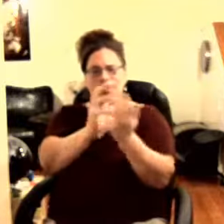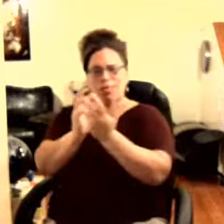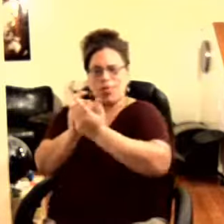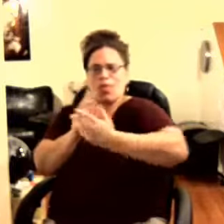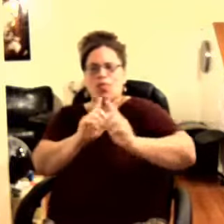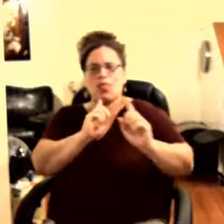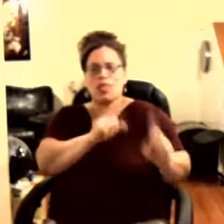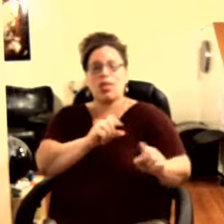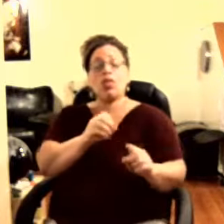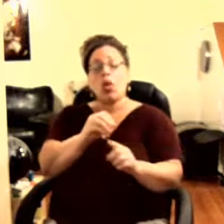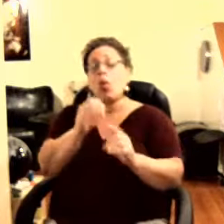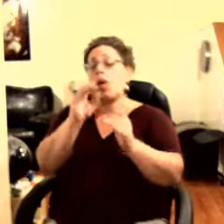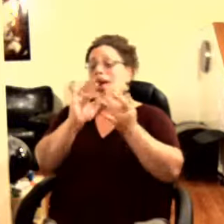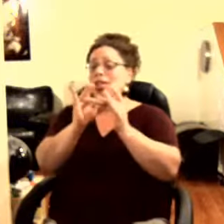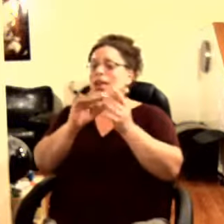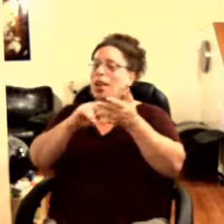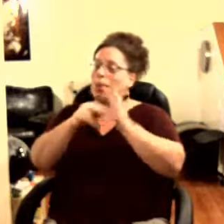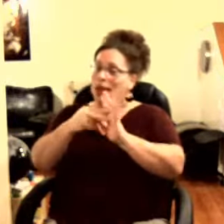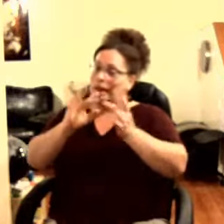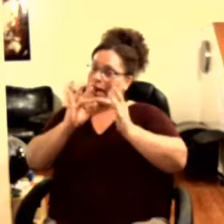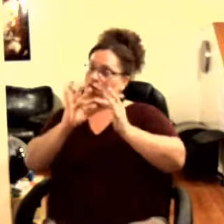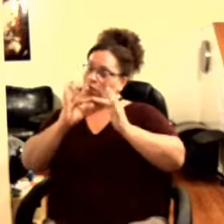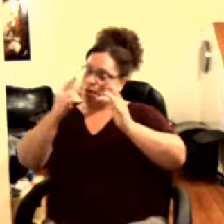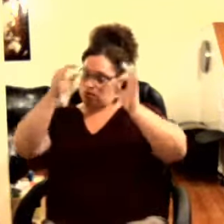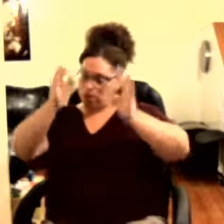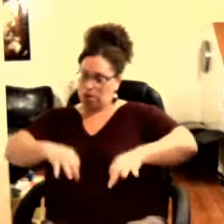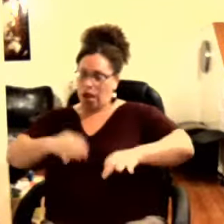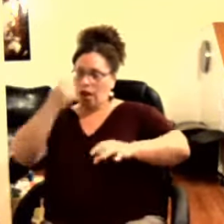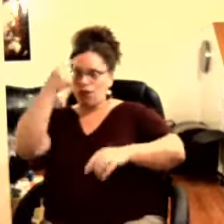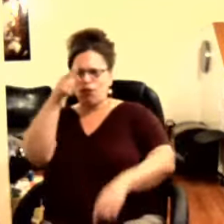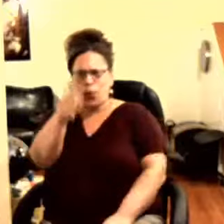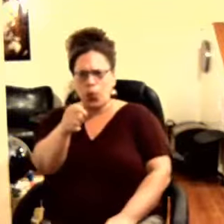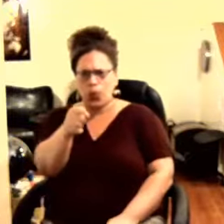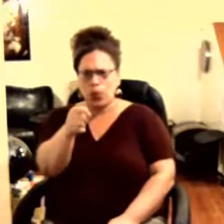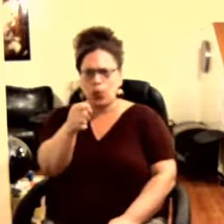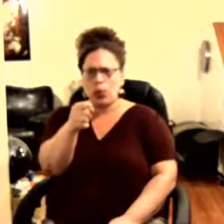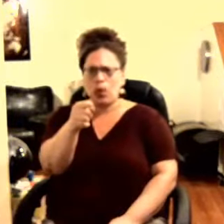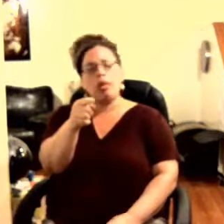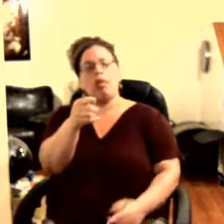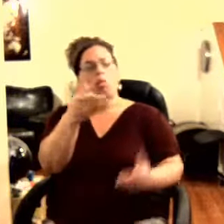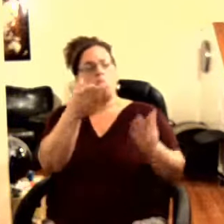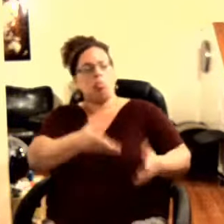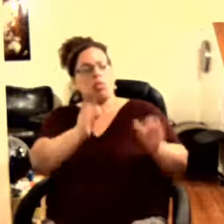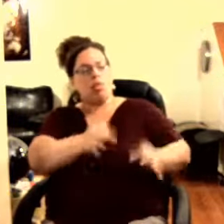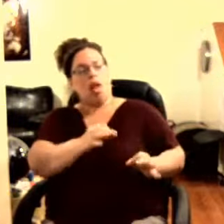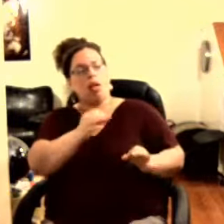what it thinks we want to see, but not necessarily what we need to see. As Eric Schmidt